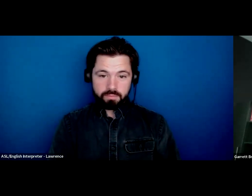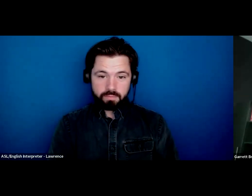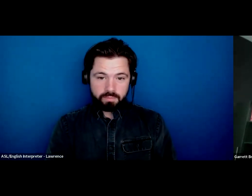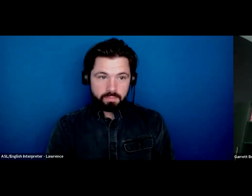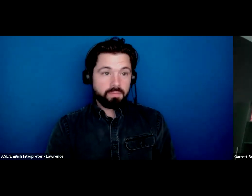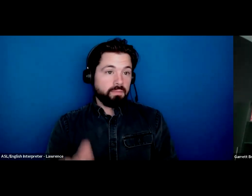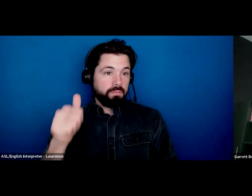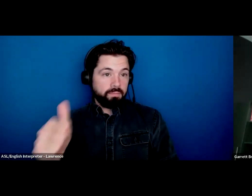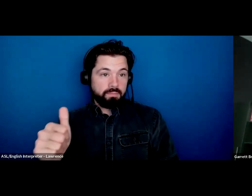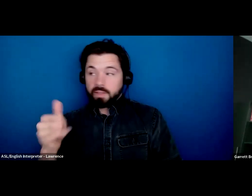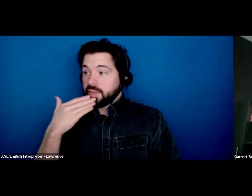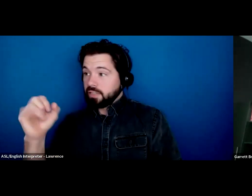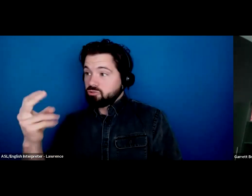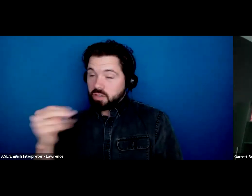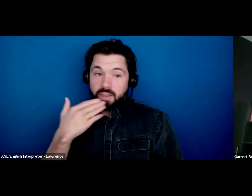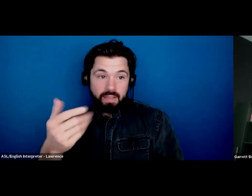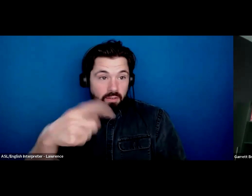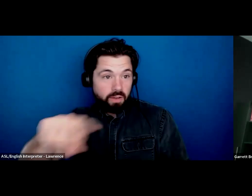All right. Thanks, John. Thanks, gang.